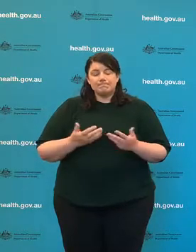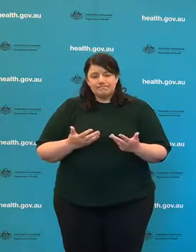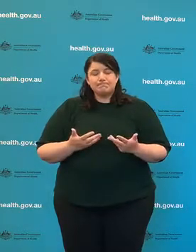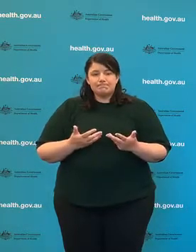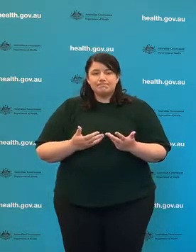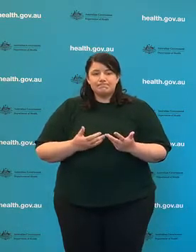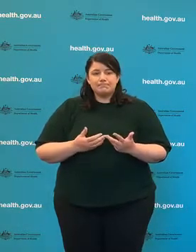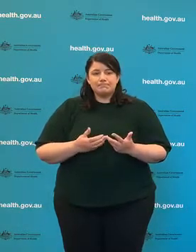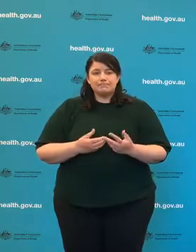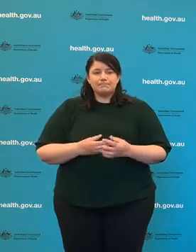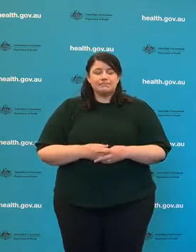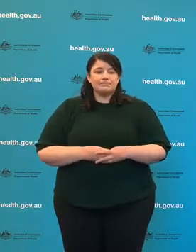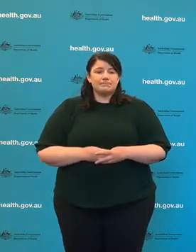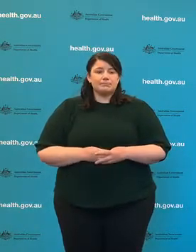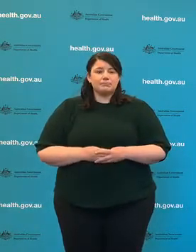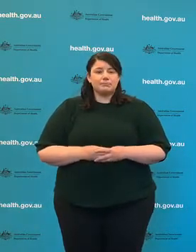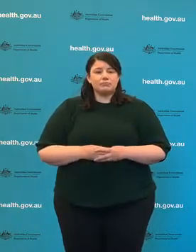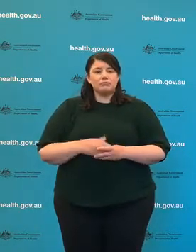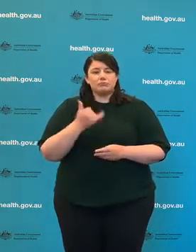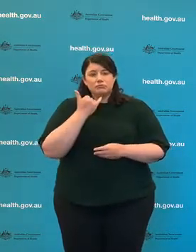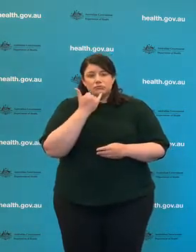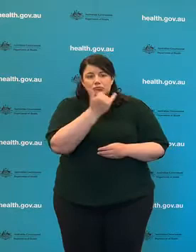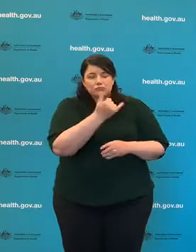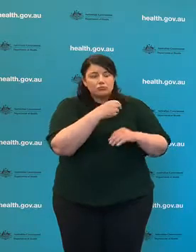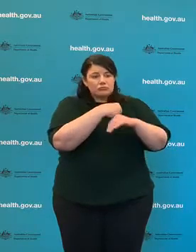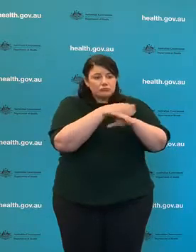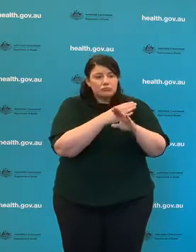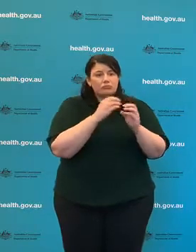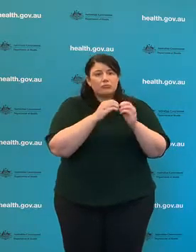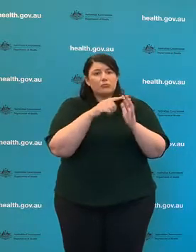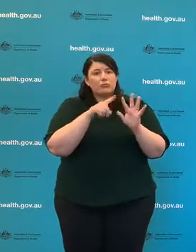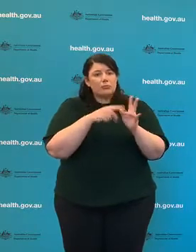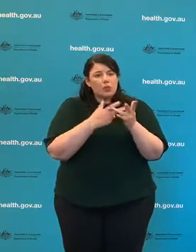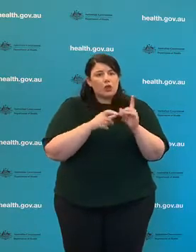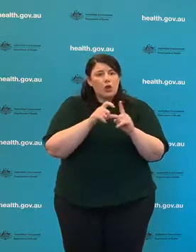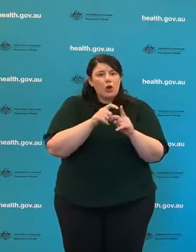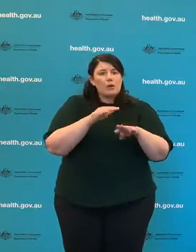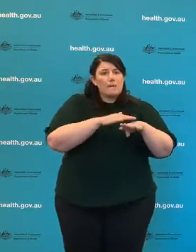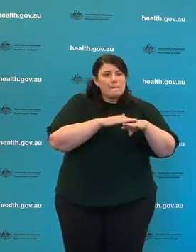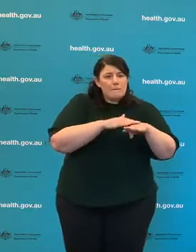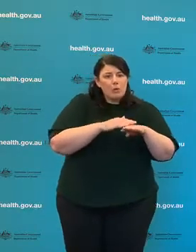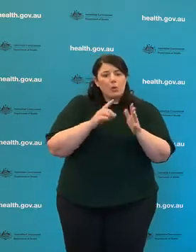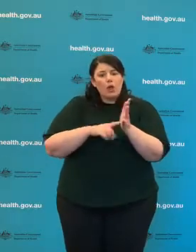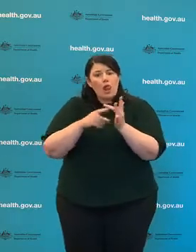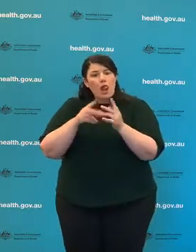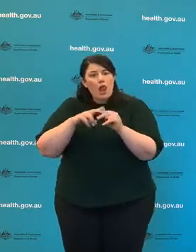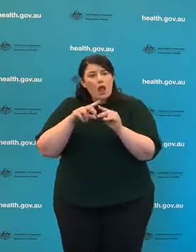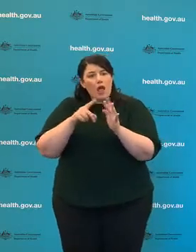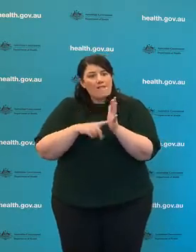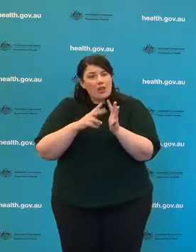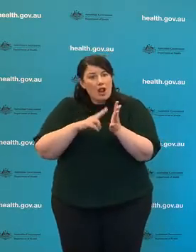then Beyond Blue, Kids Helpline and Lifeline are your immediate supports.